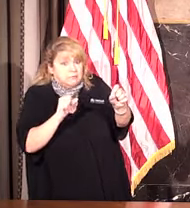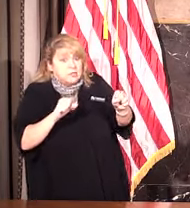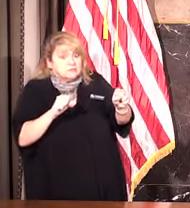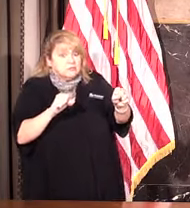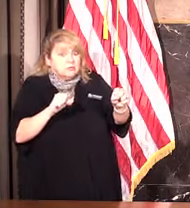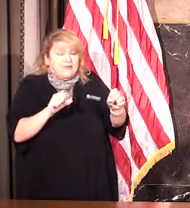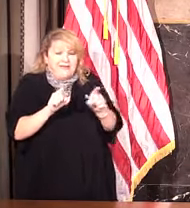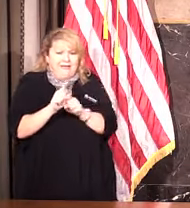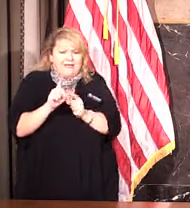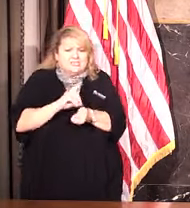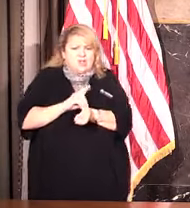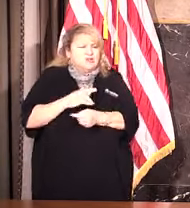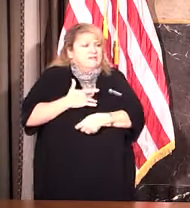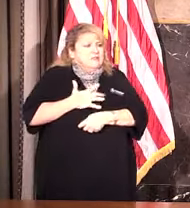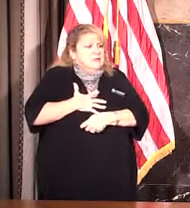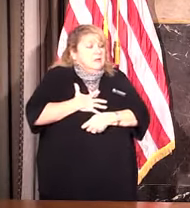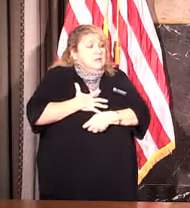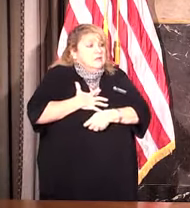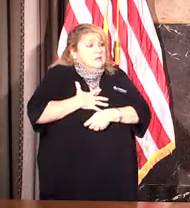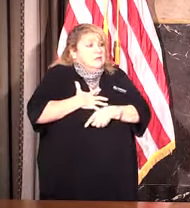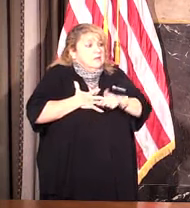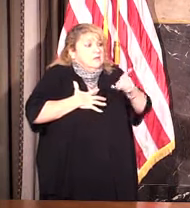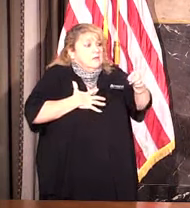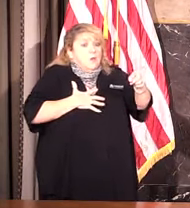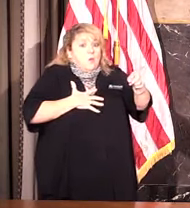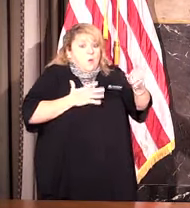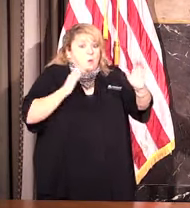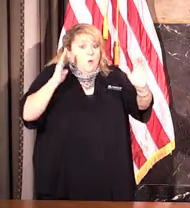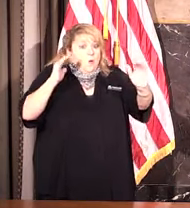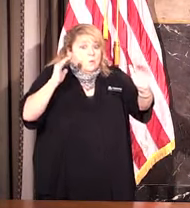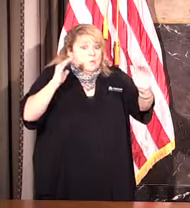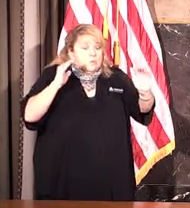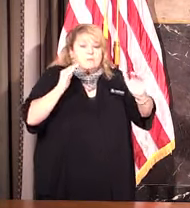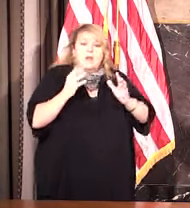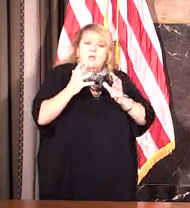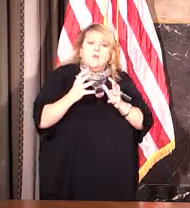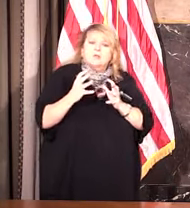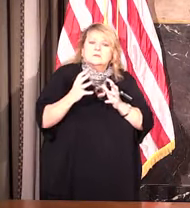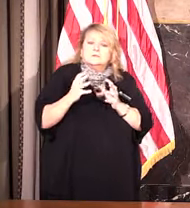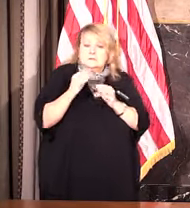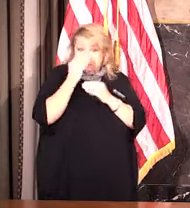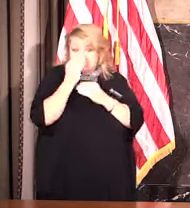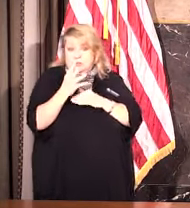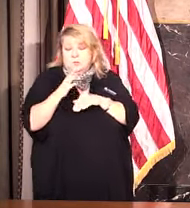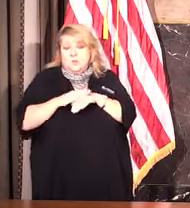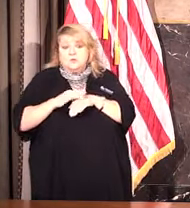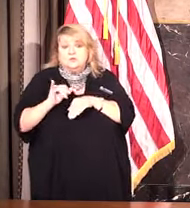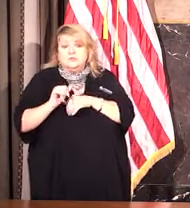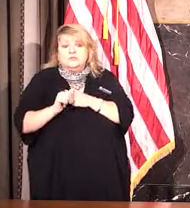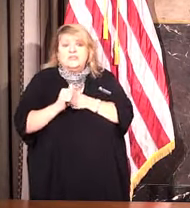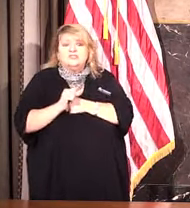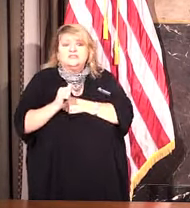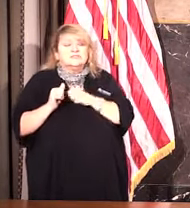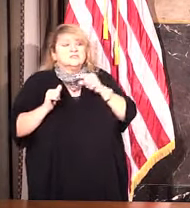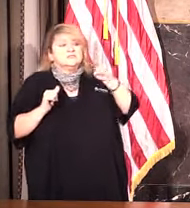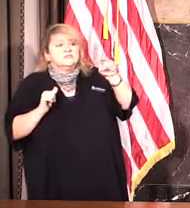There's some peril in that I wanted to close with, and that's we still got